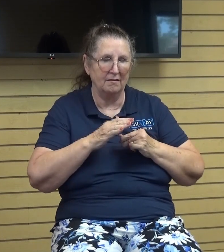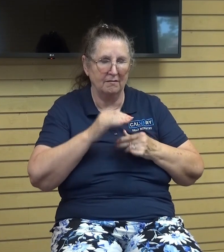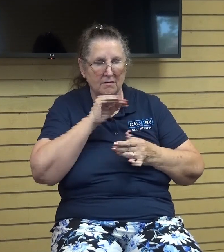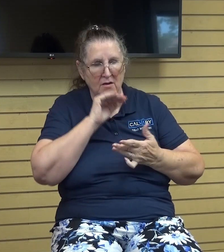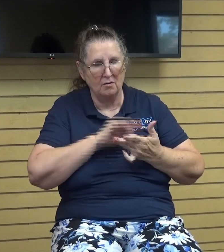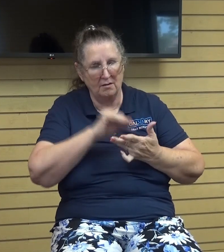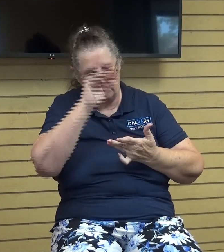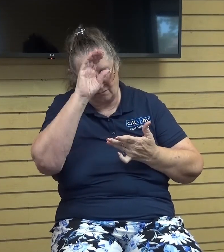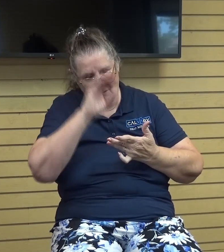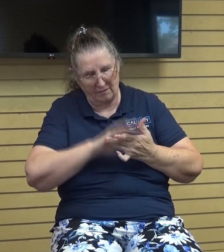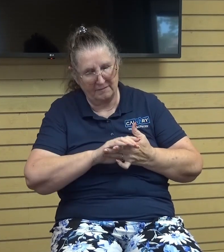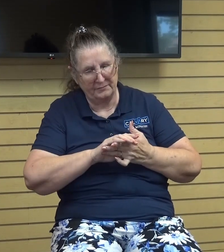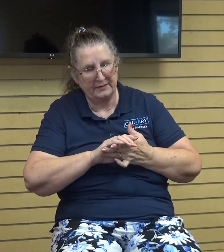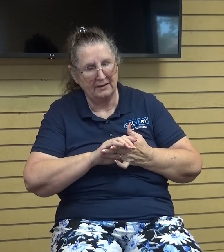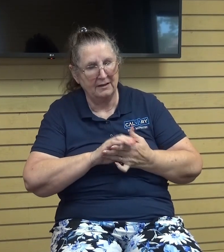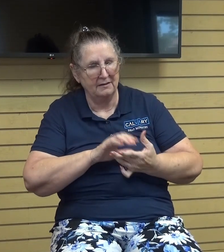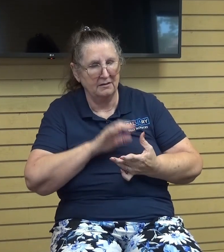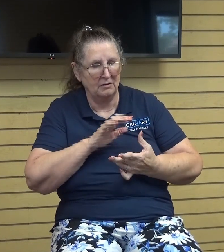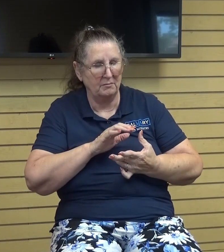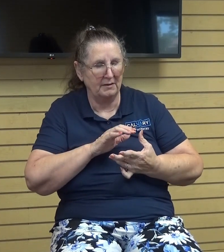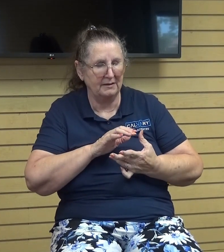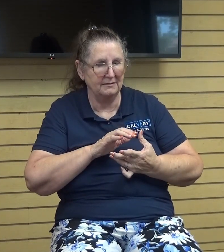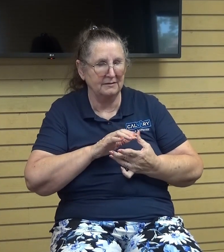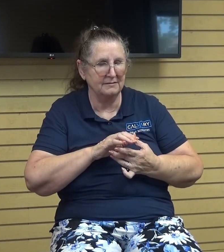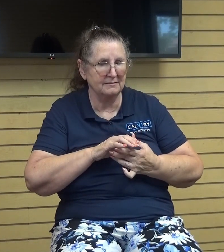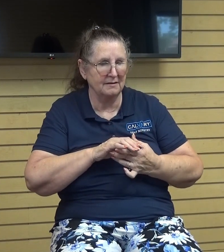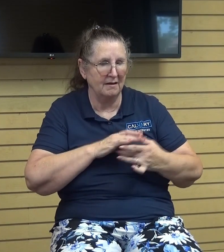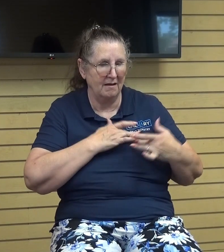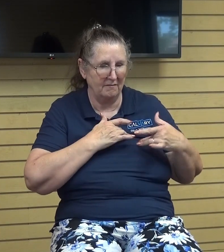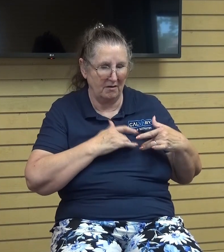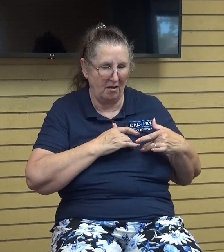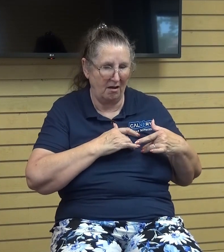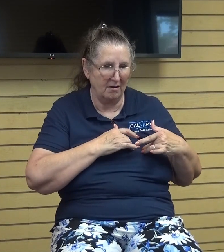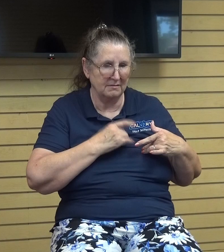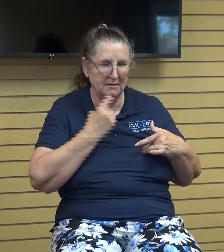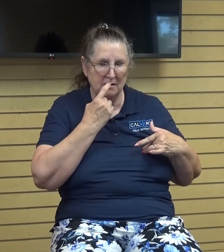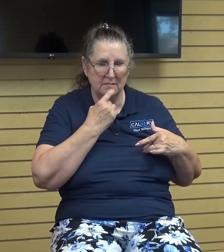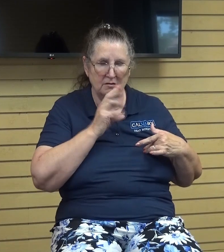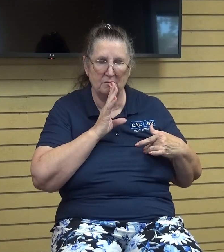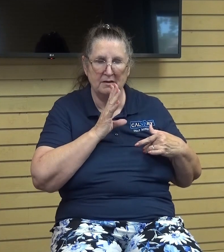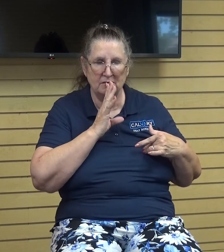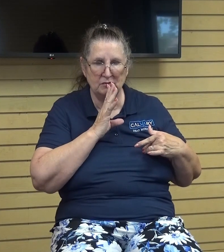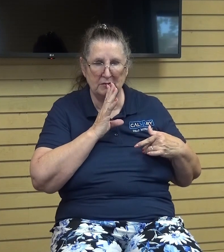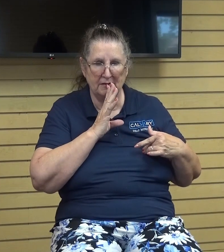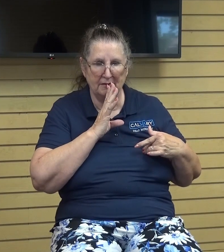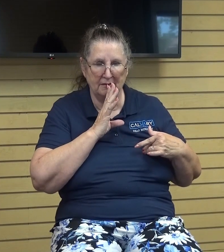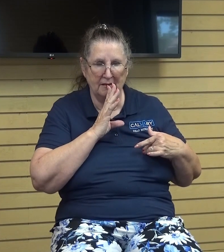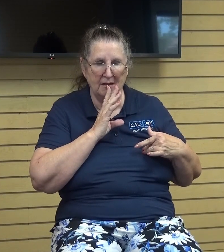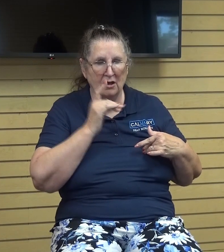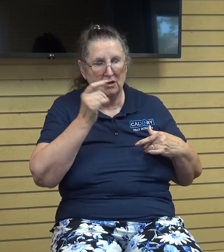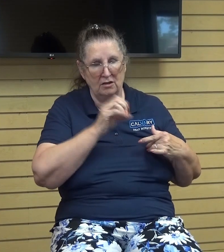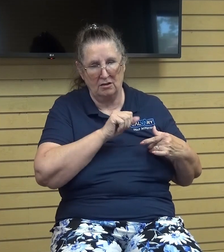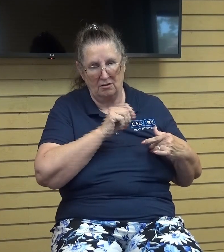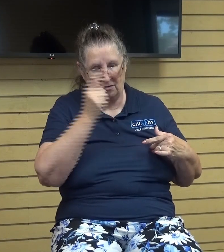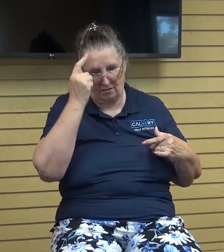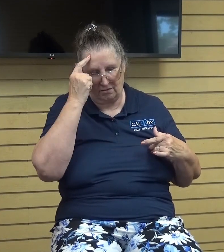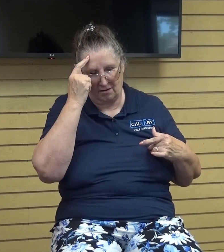the mouth speaks. People think they are slick, but then it comes out and shows itself in our behavior. That's why we should hold every thought